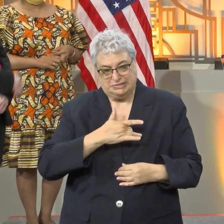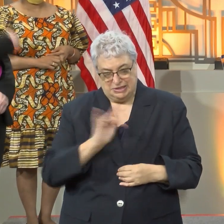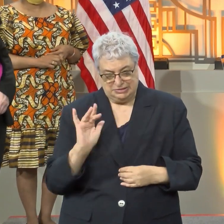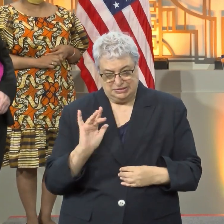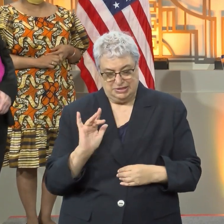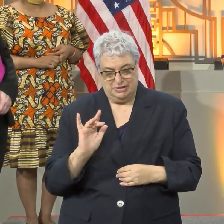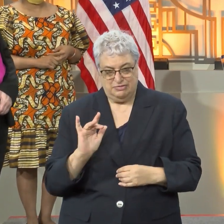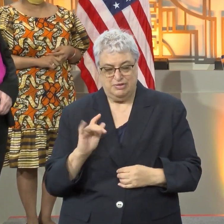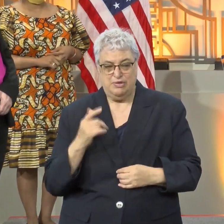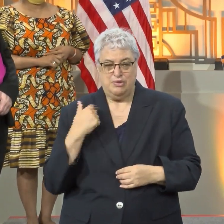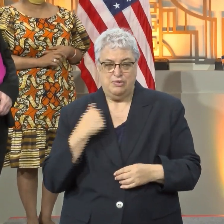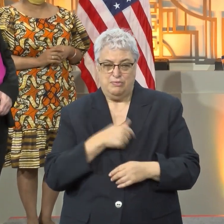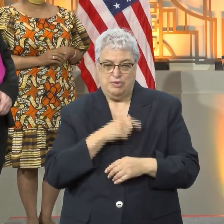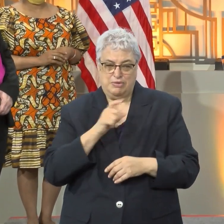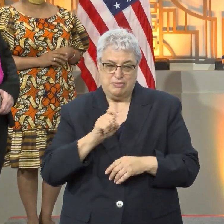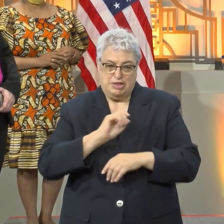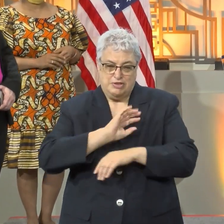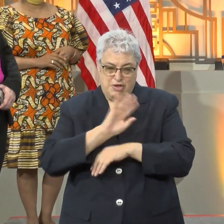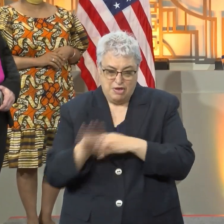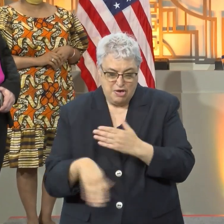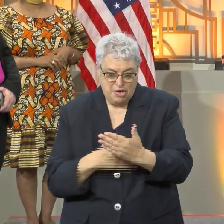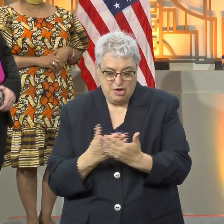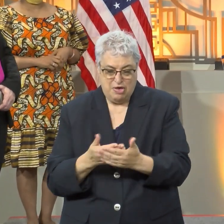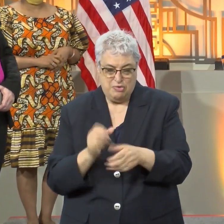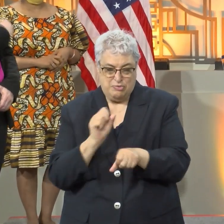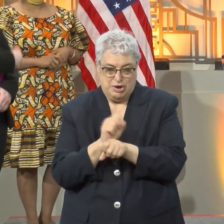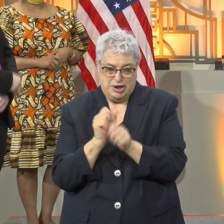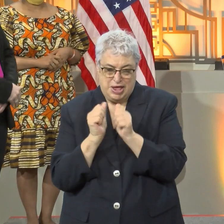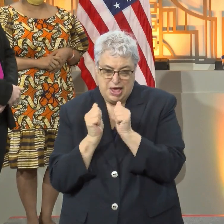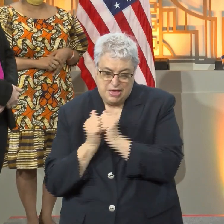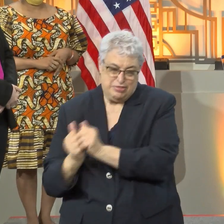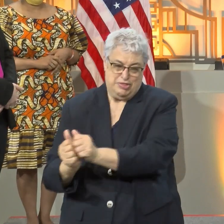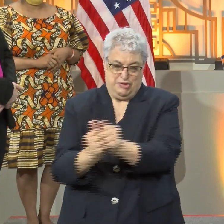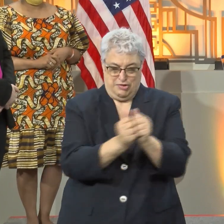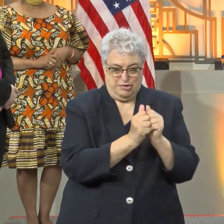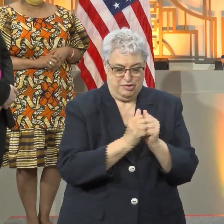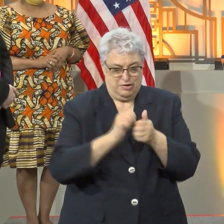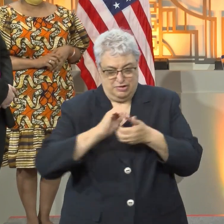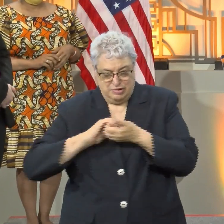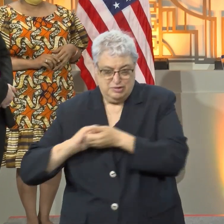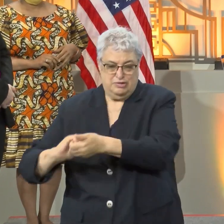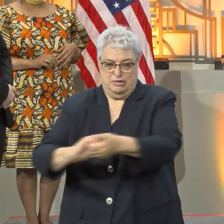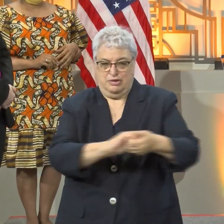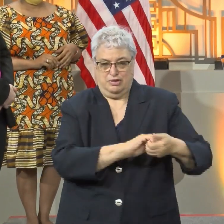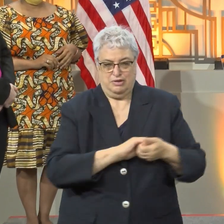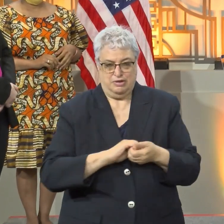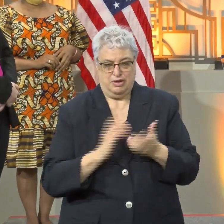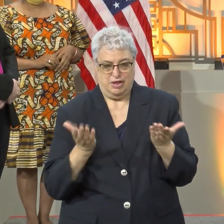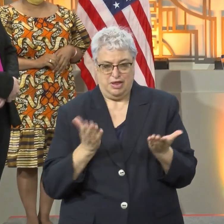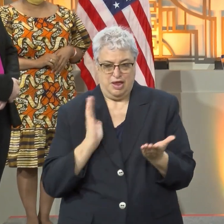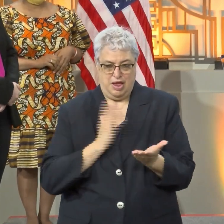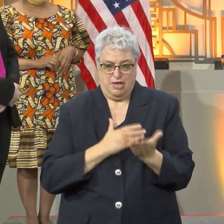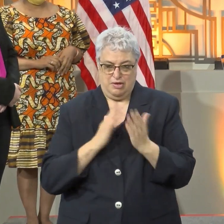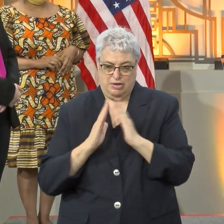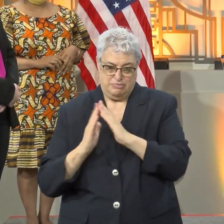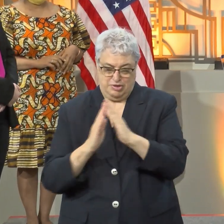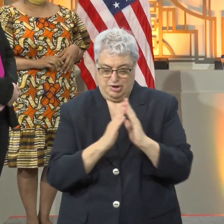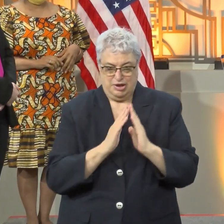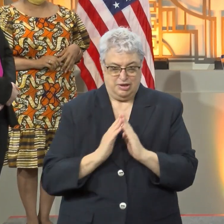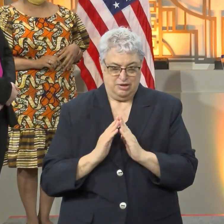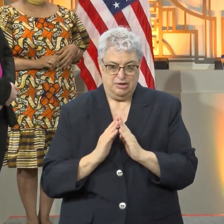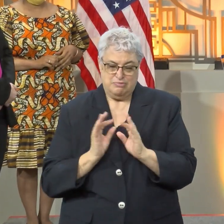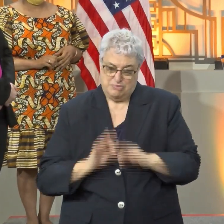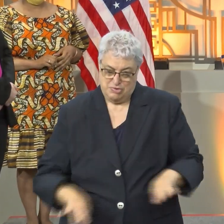effort. It takes all of us working on behalf of the people in our community. And